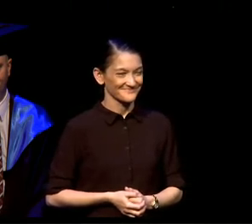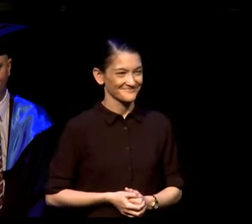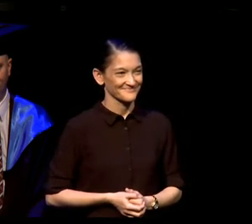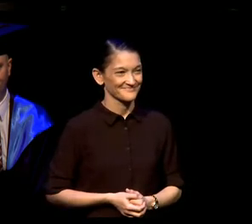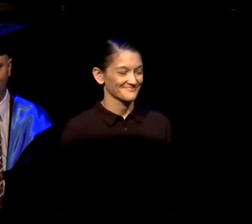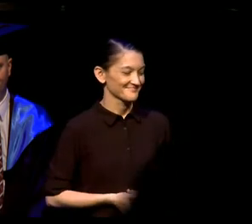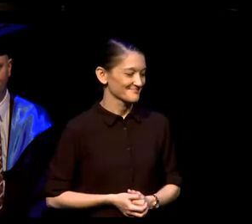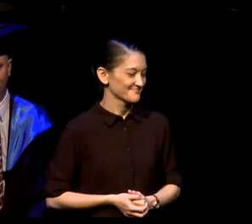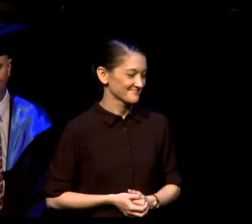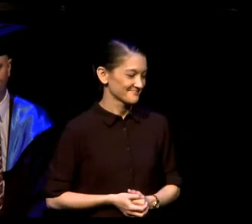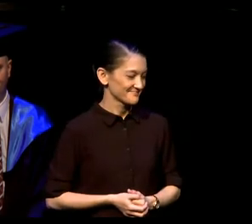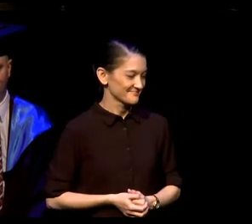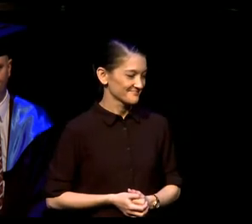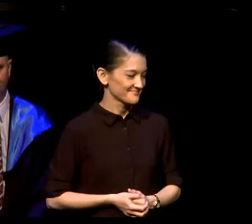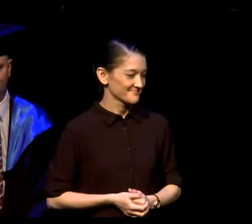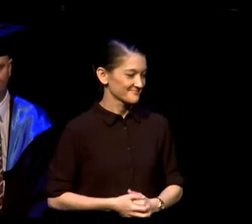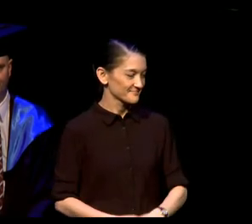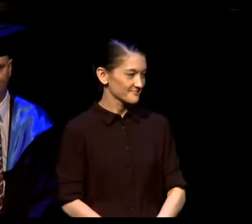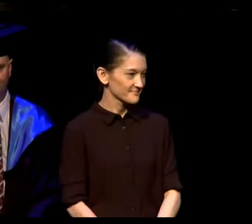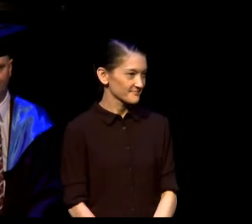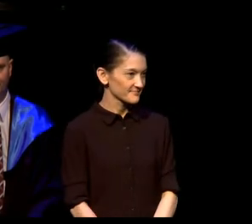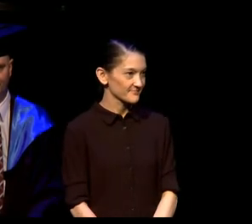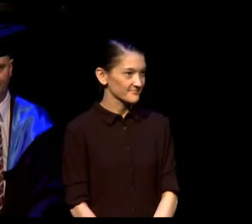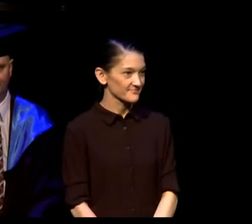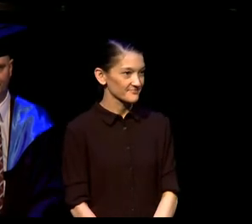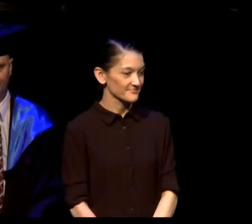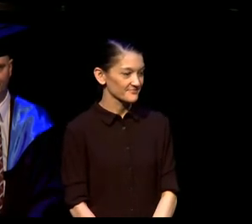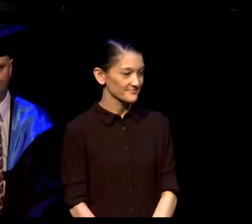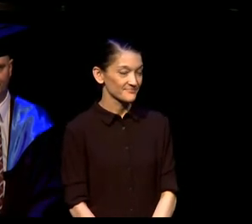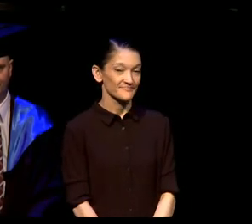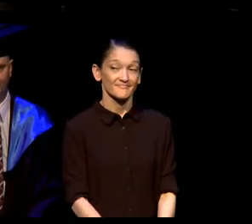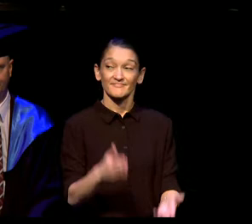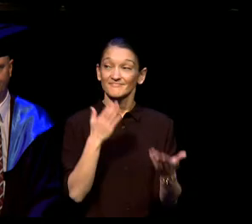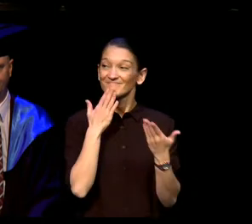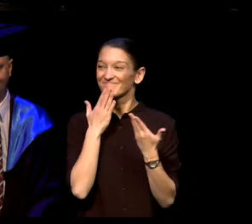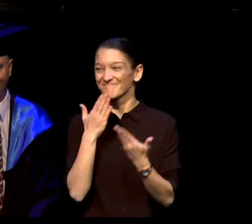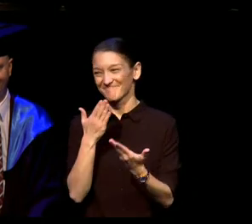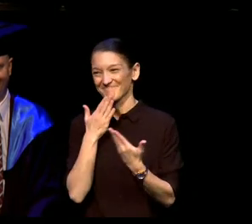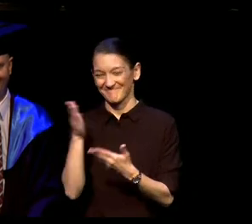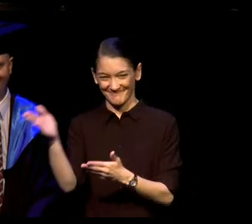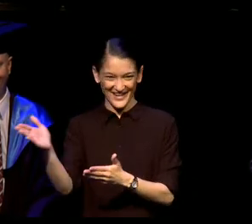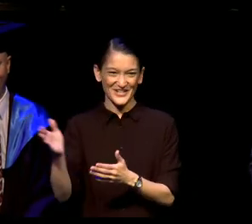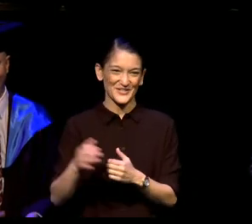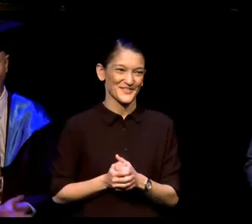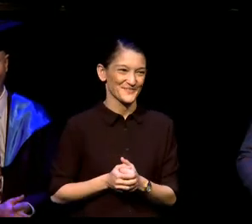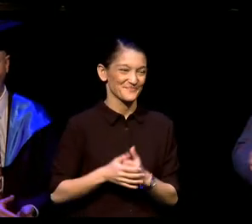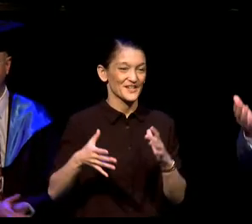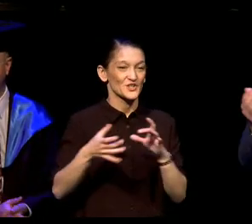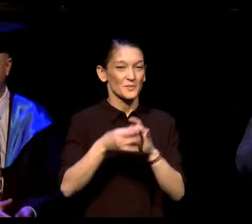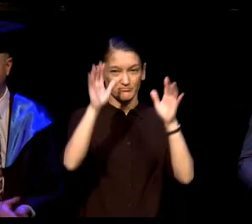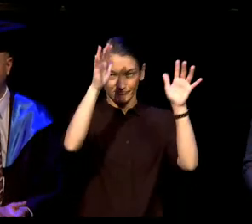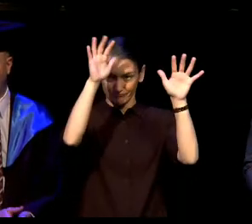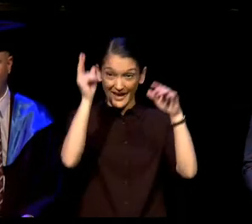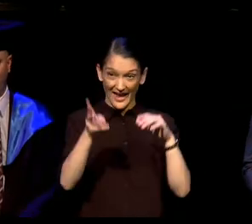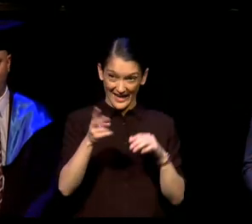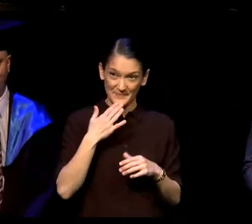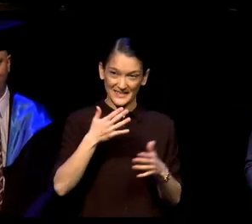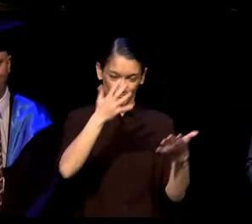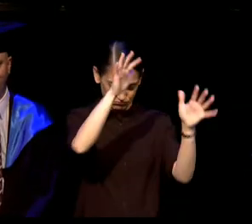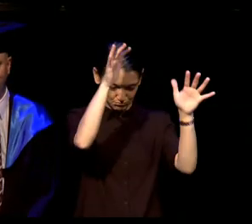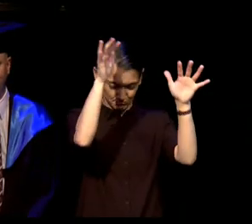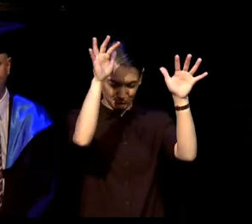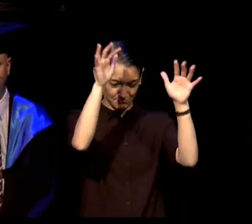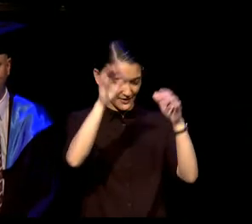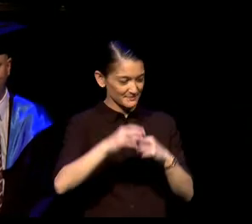Thank you, Kathy. Join me in giving those graduates another round of